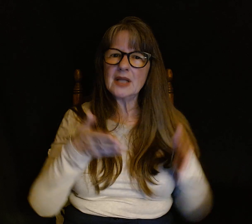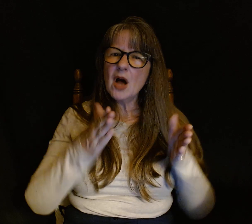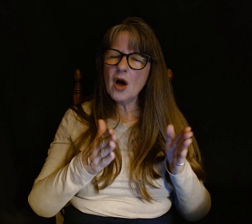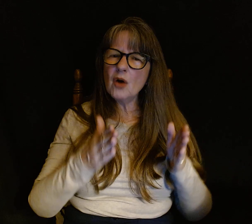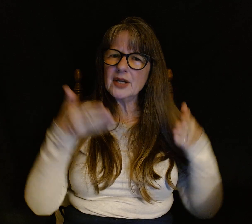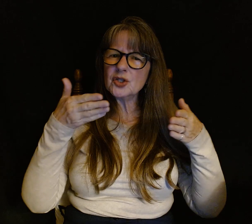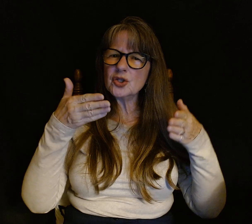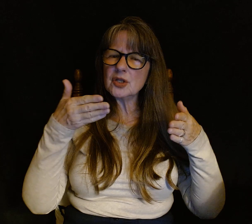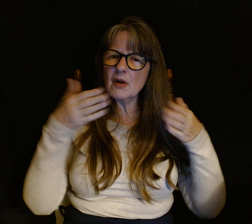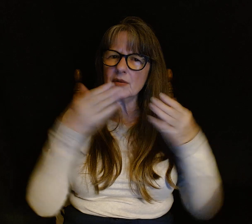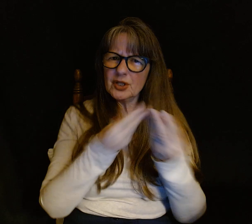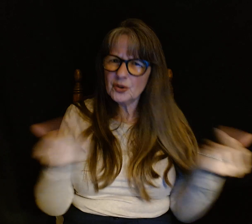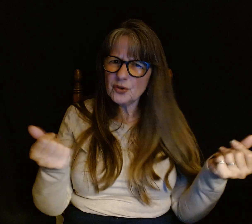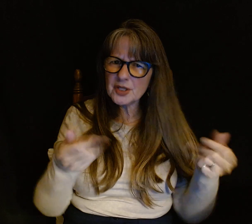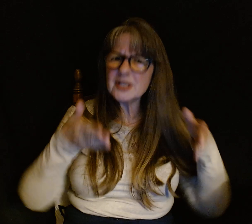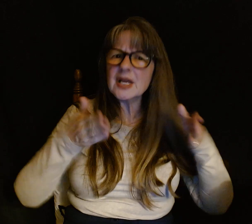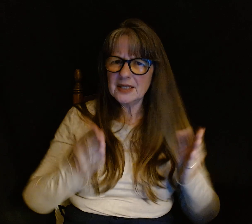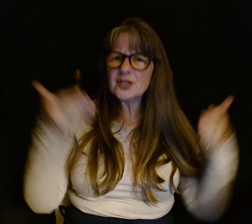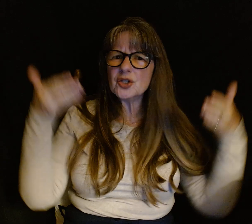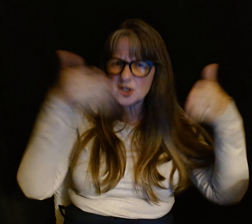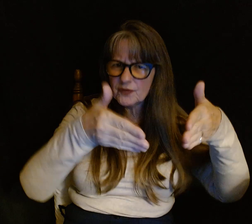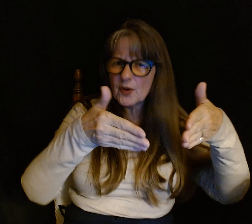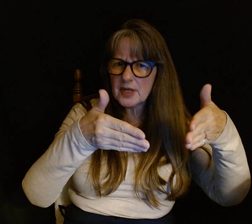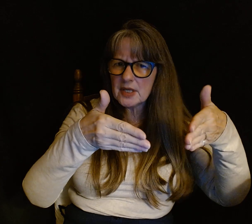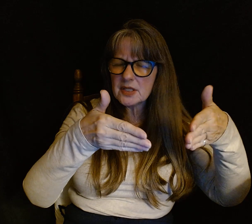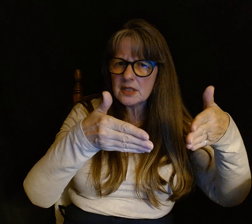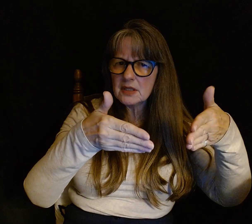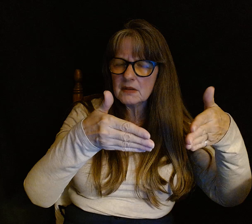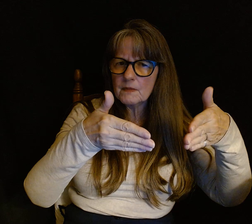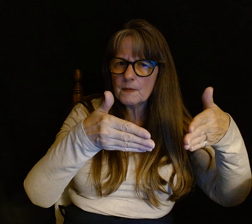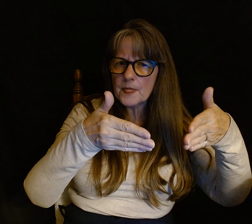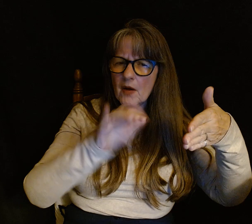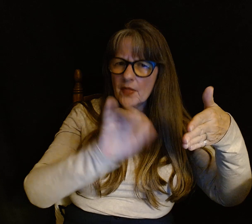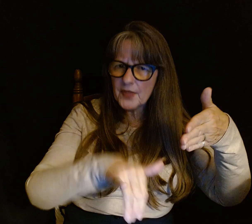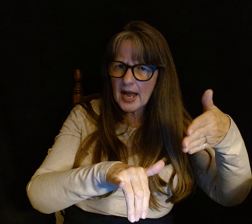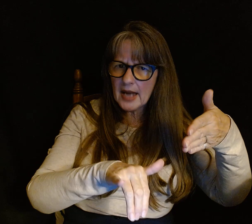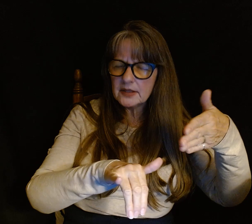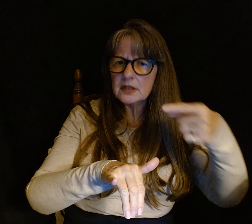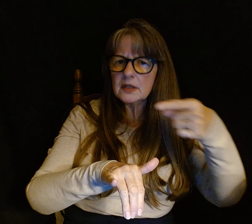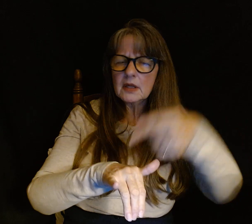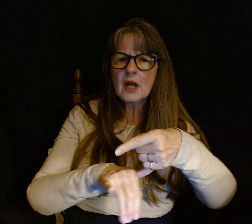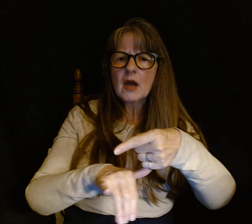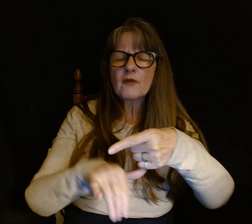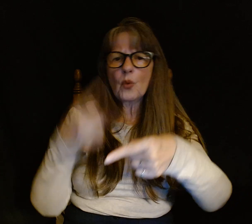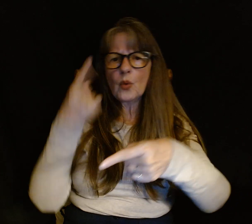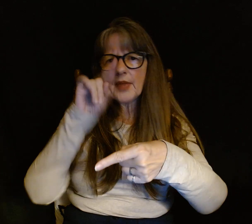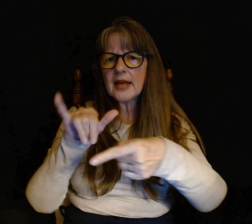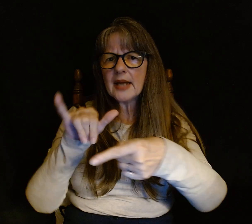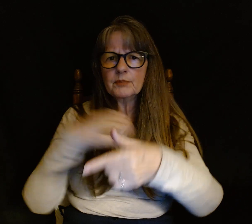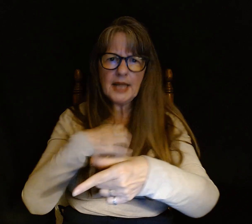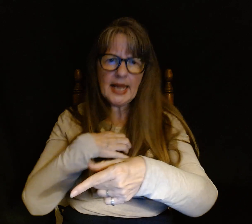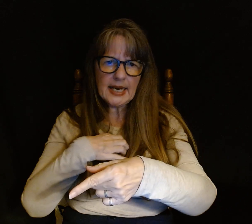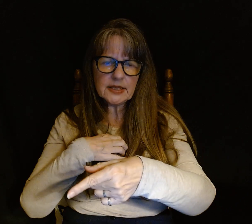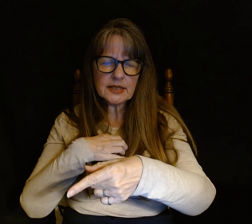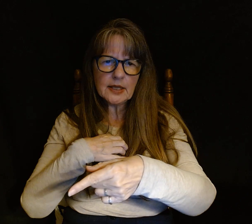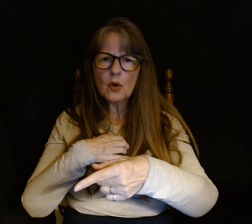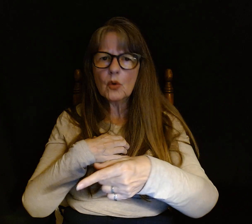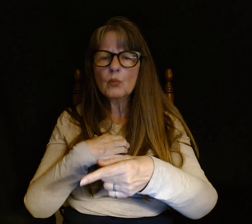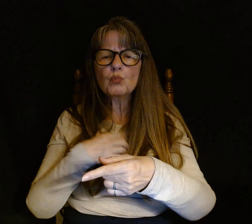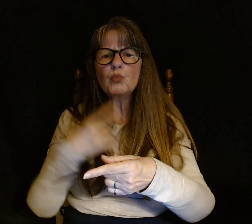oh, let's just solutions, let's just focus on that. For that complaint, what do you